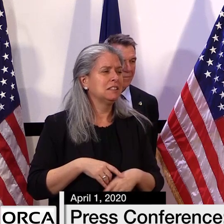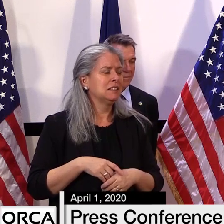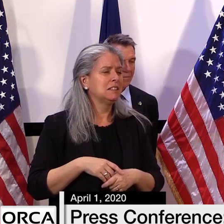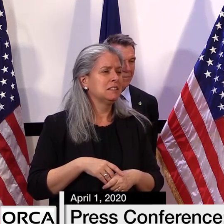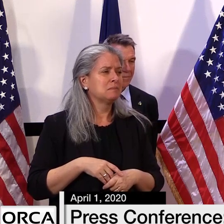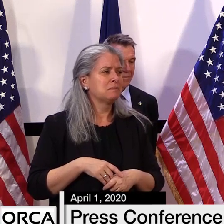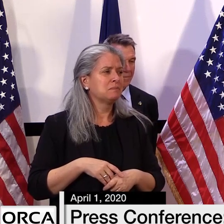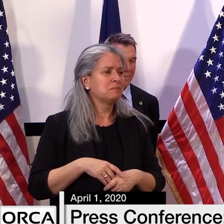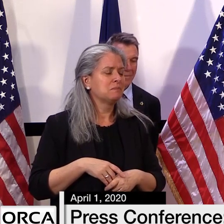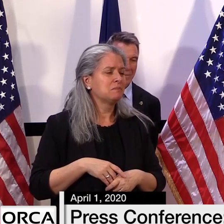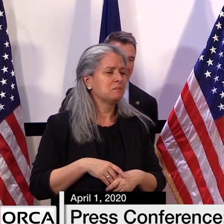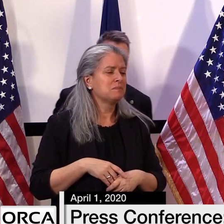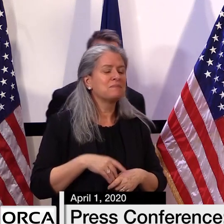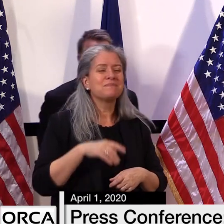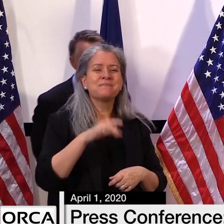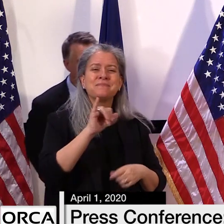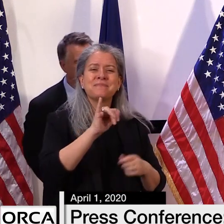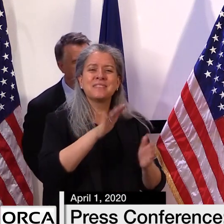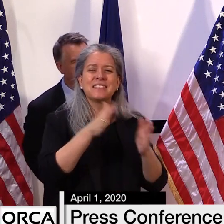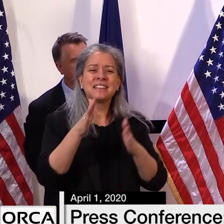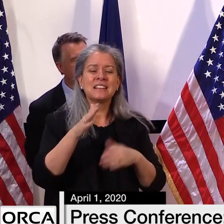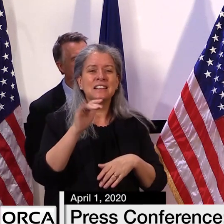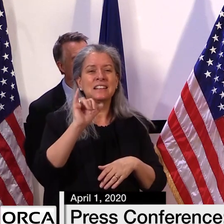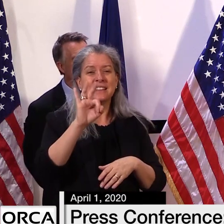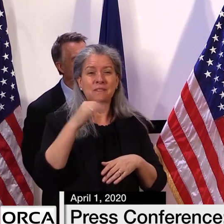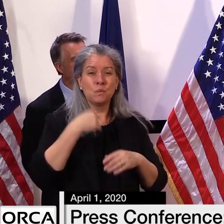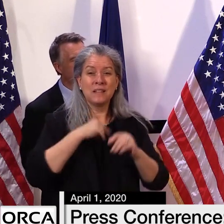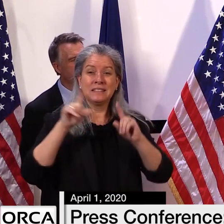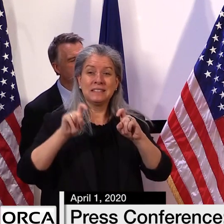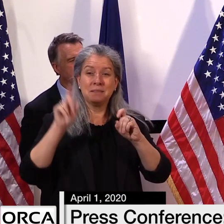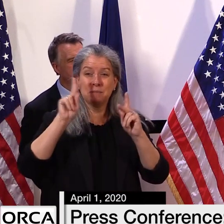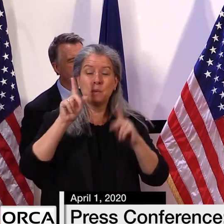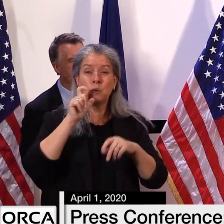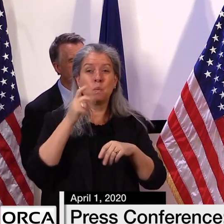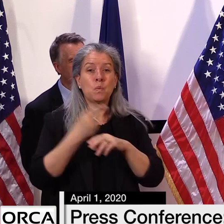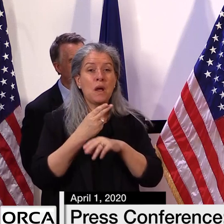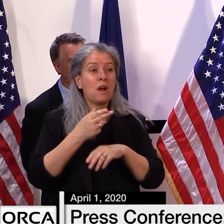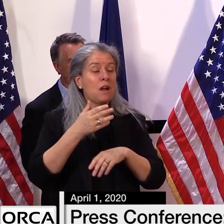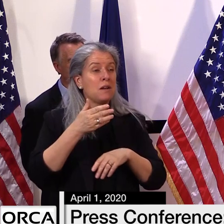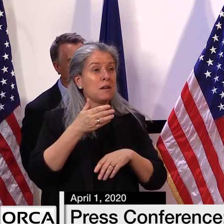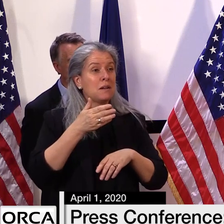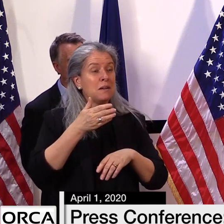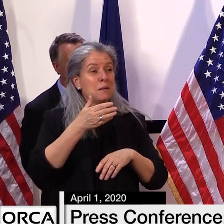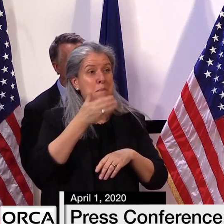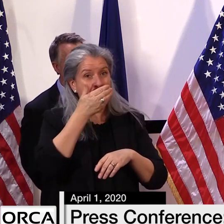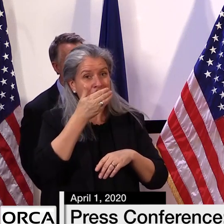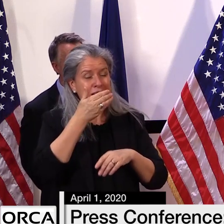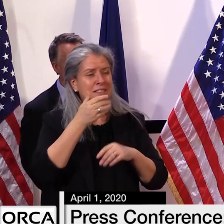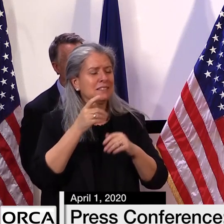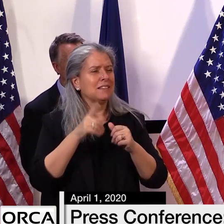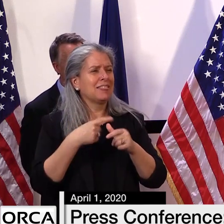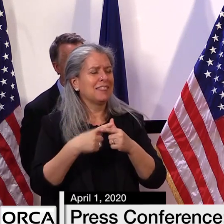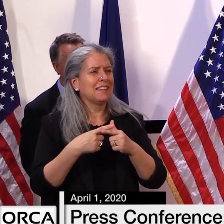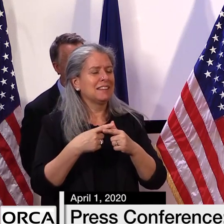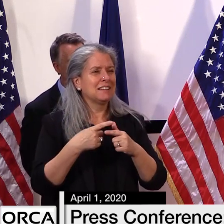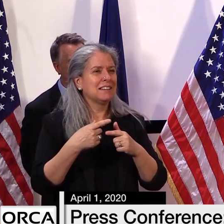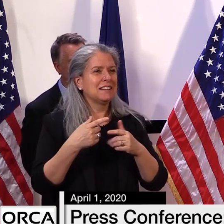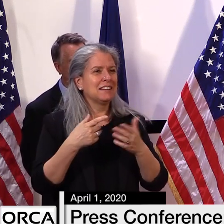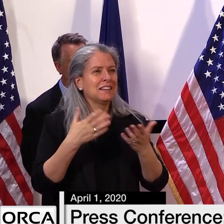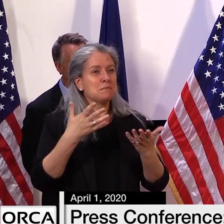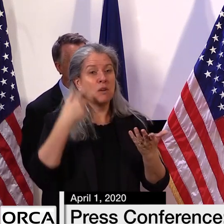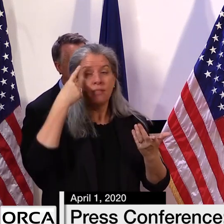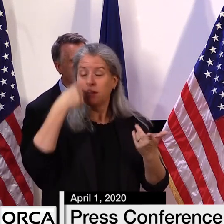It's also, when we talk about testing a mass population, one can give the illusion of lack